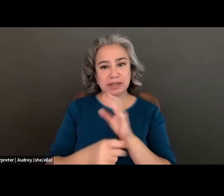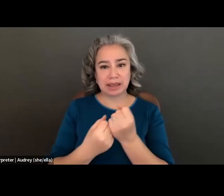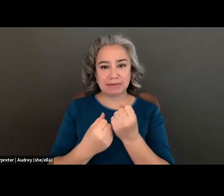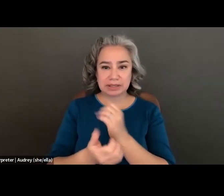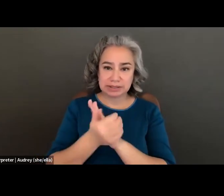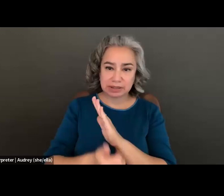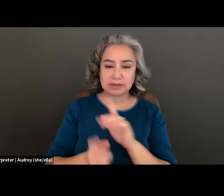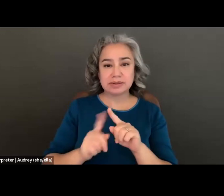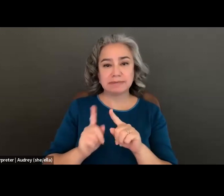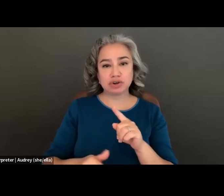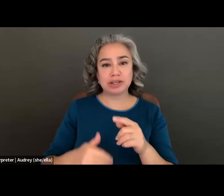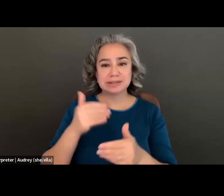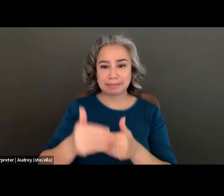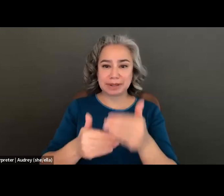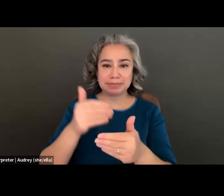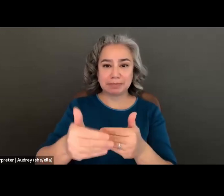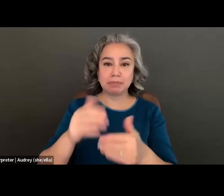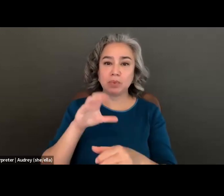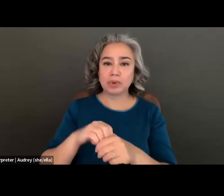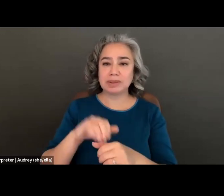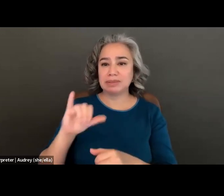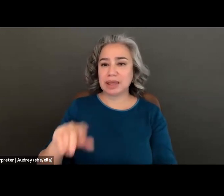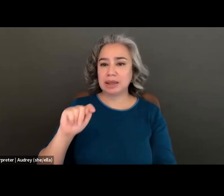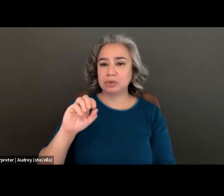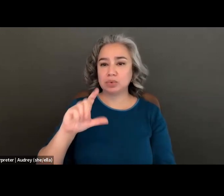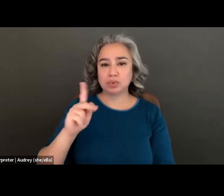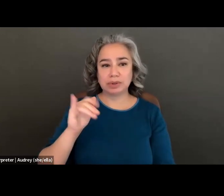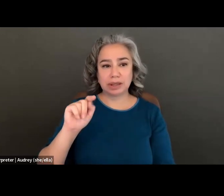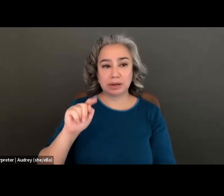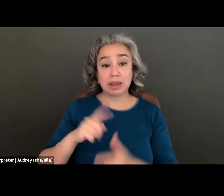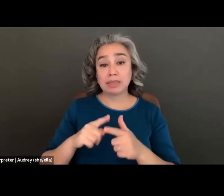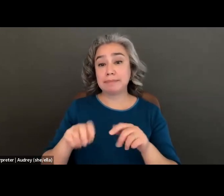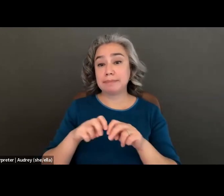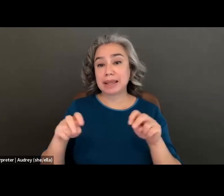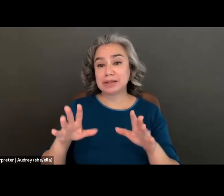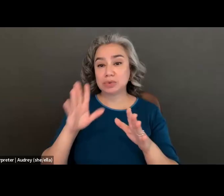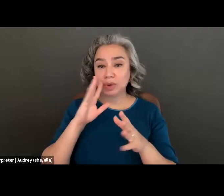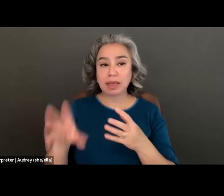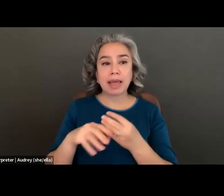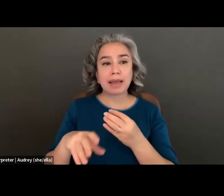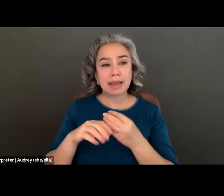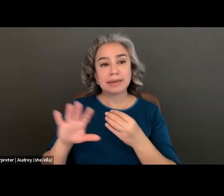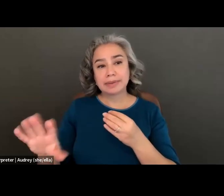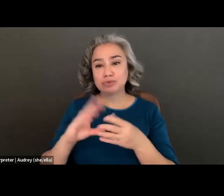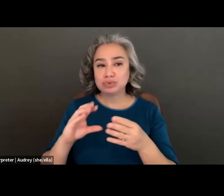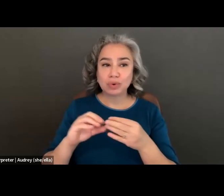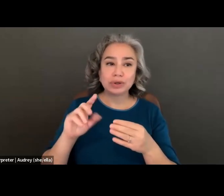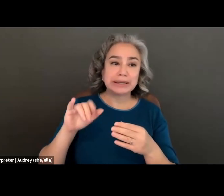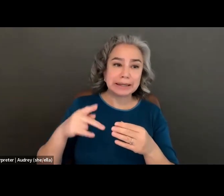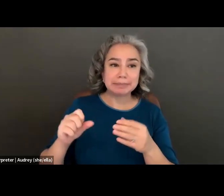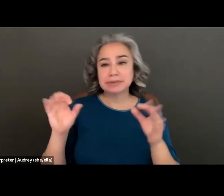steps that we've laid out in that toolkit. And our panelists will chime in throughout with stories and tips they have learned from their